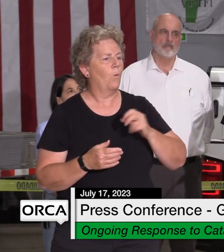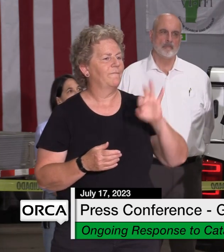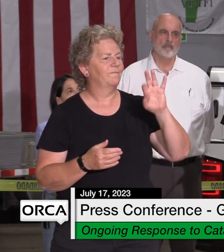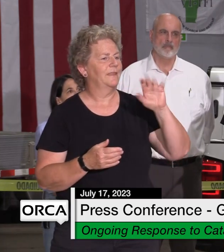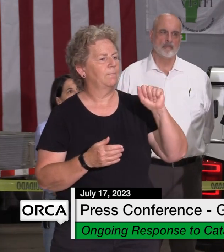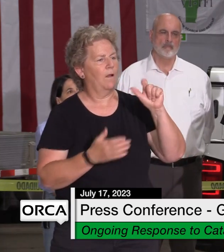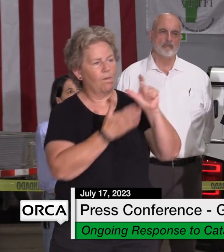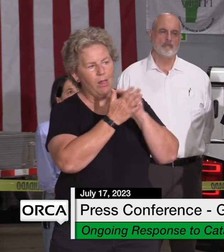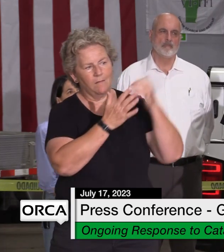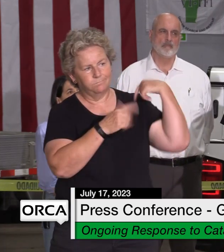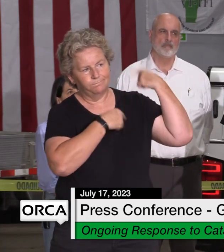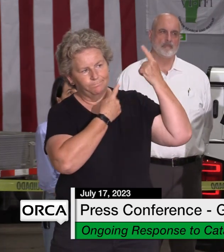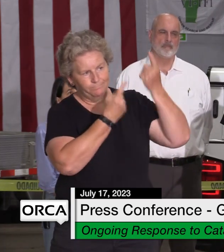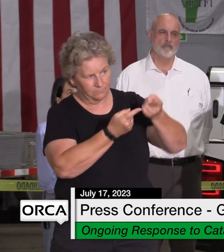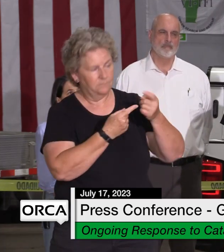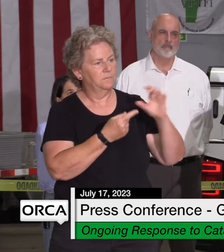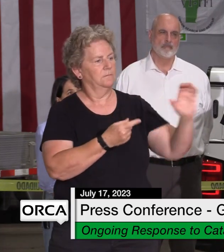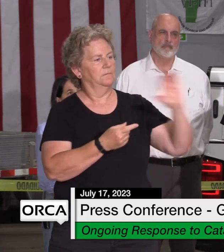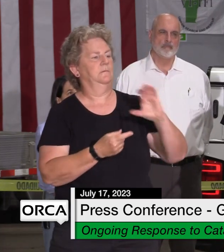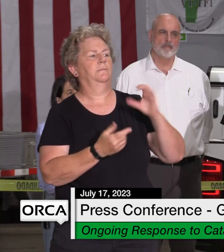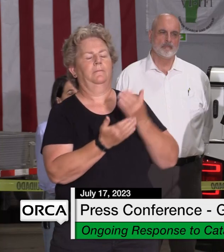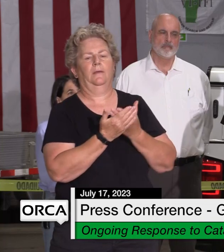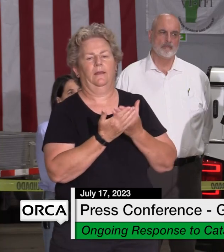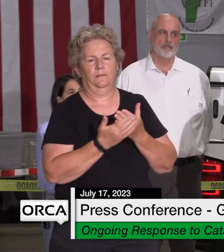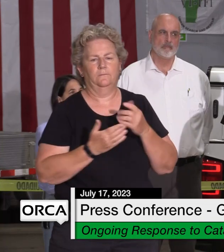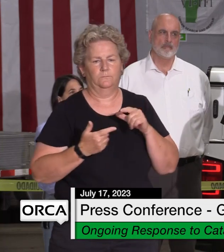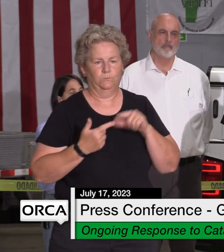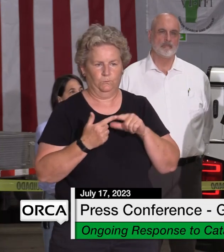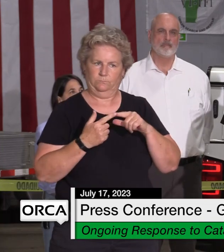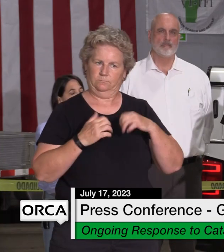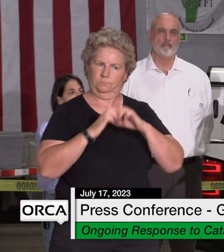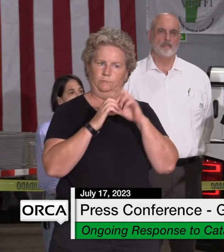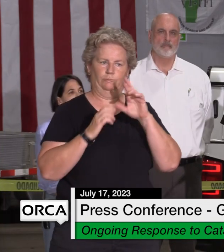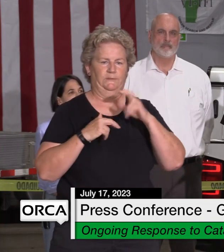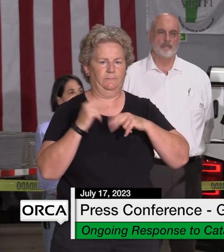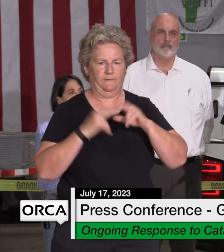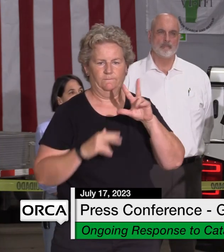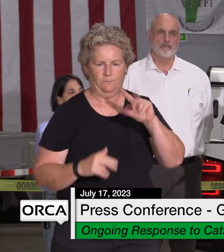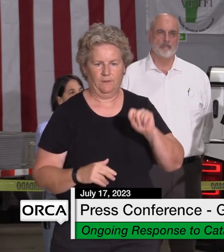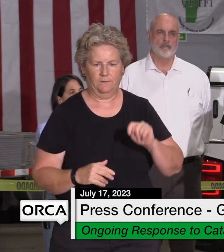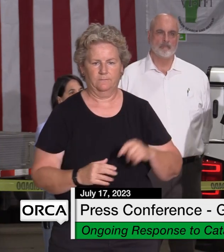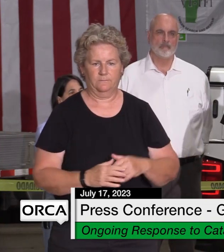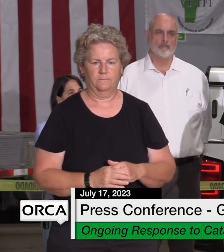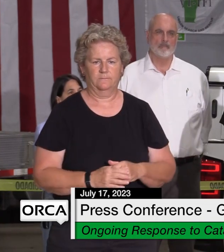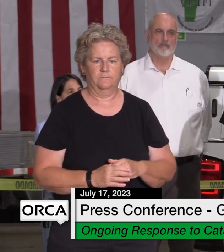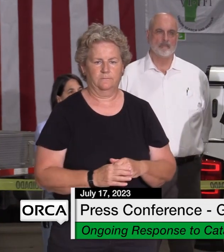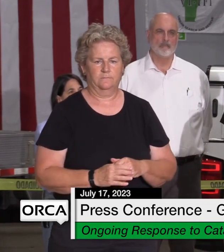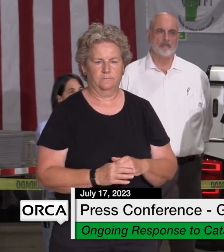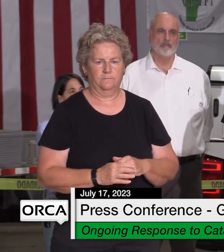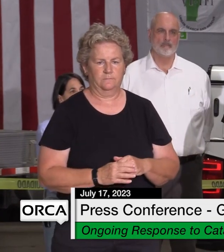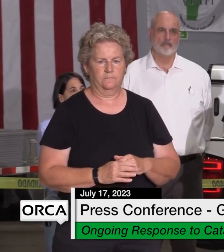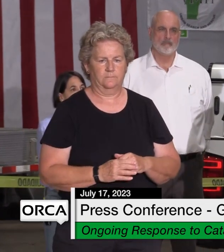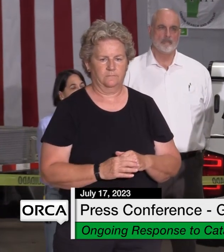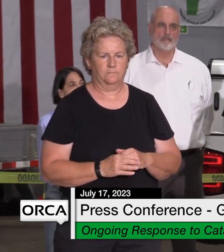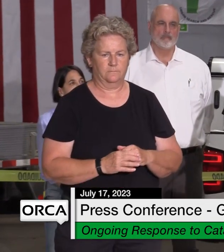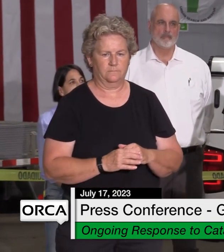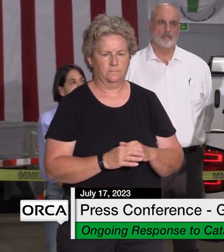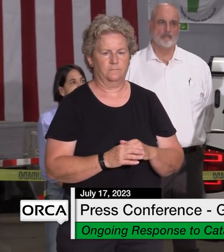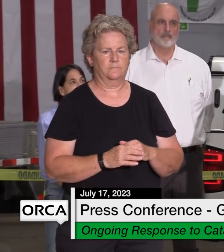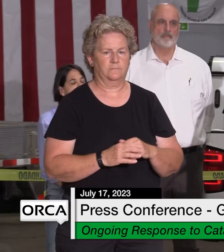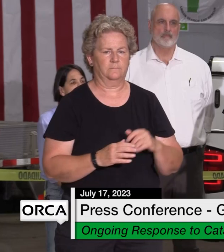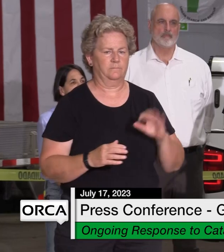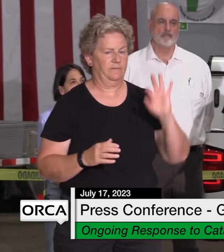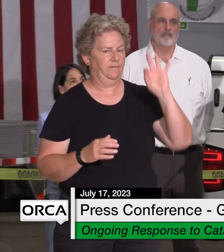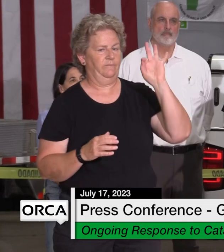This will be challenging, but by using all these federal resources, we have an opportunity to ensure the infrastructure